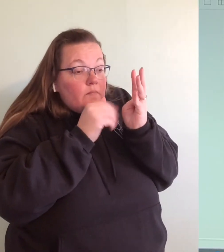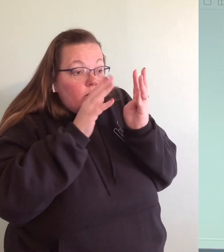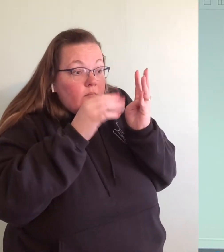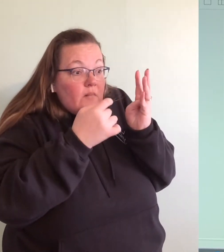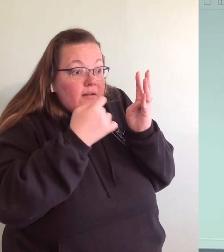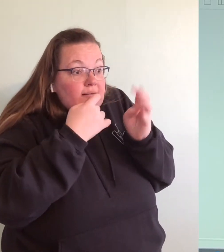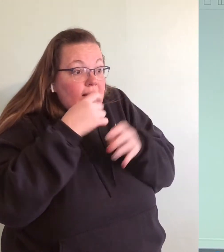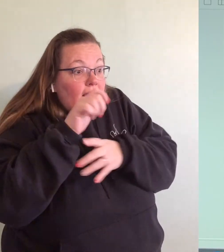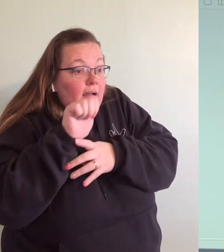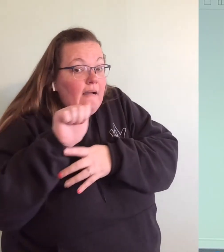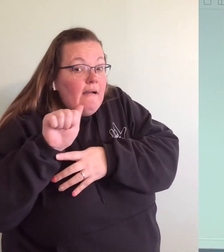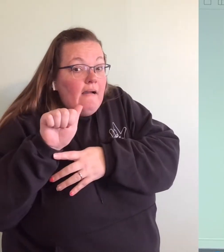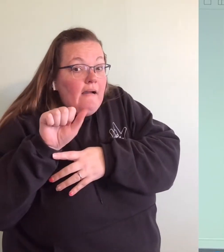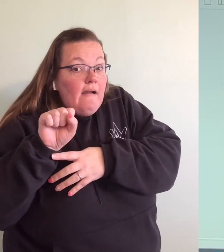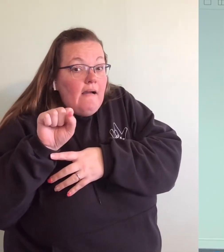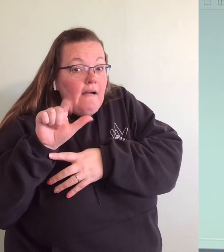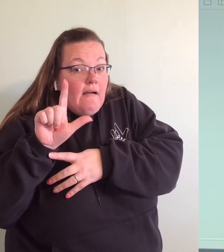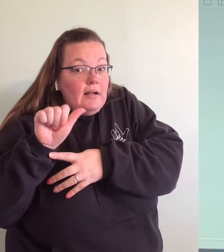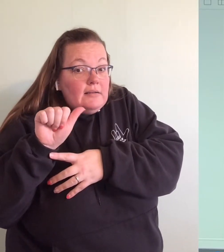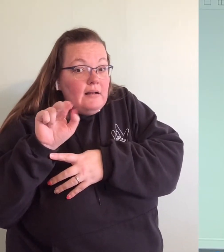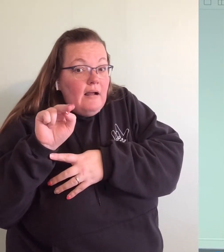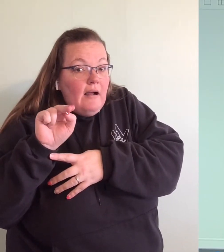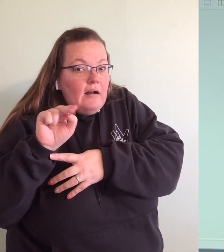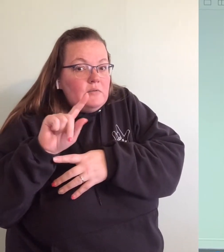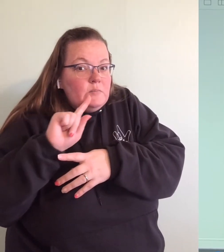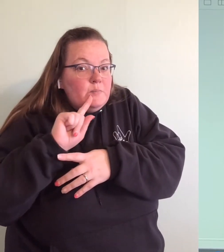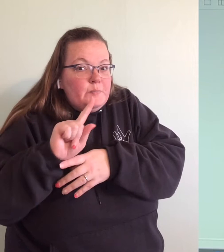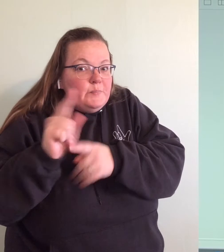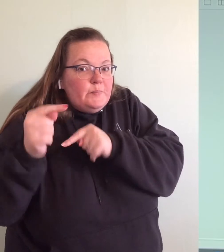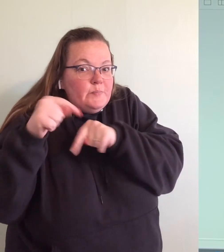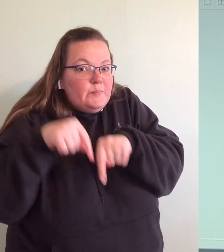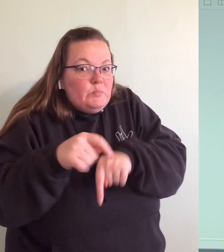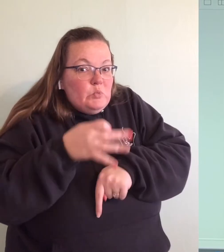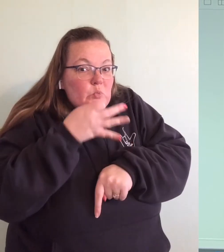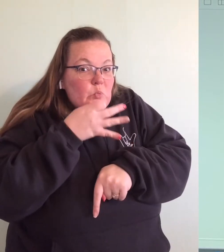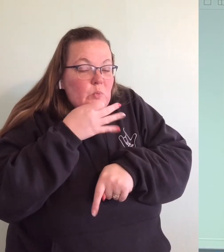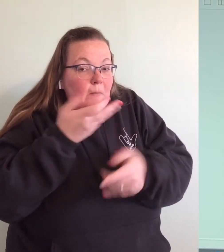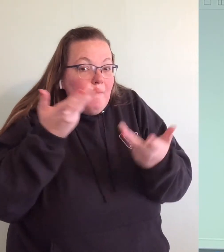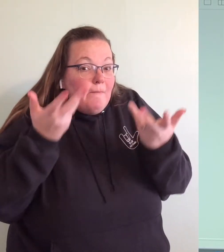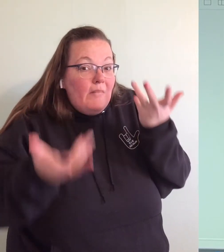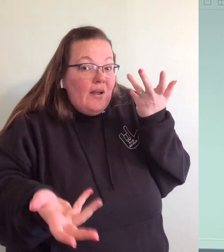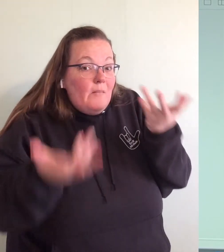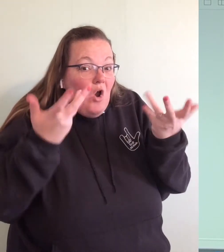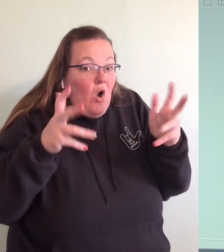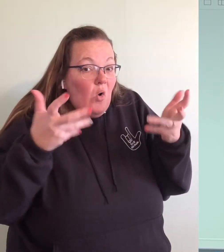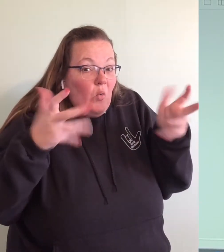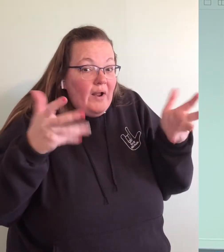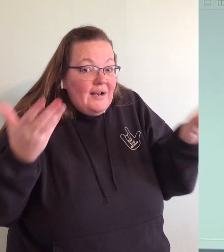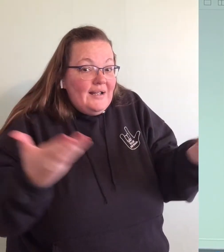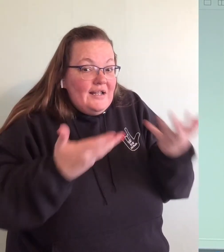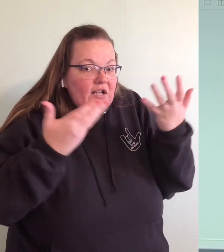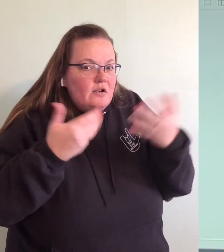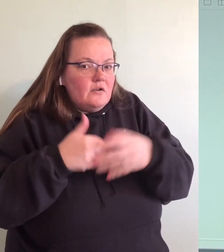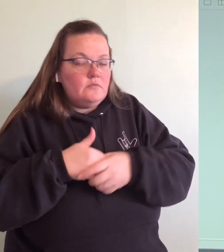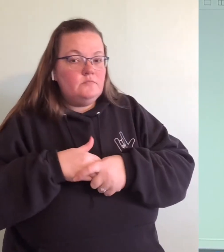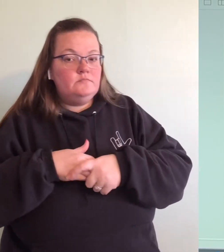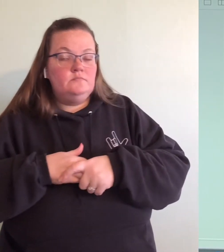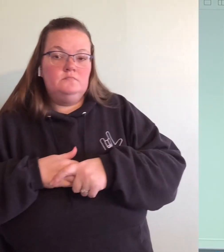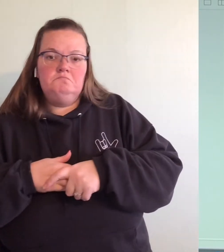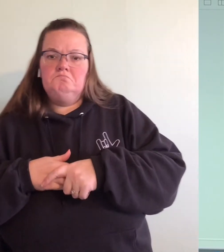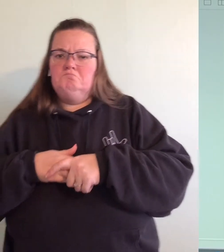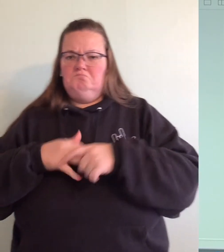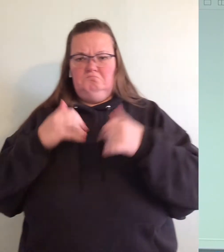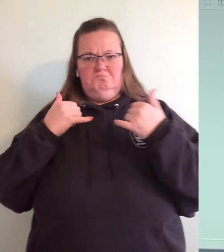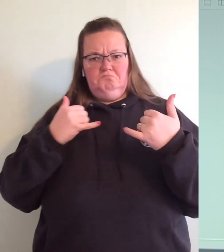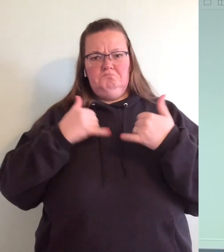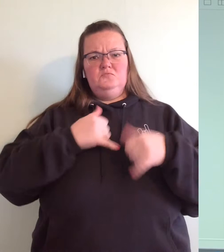"They say Aslan is on the move. Perhaps has already landed. And now a very curious thing